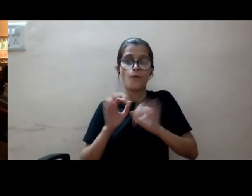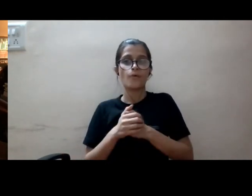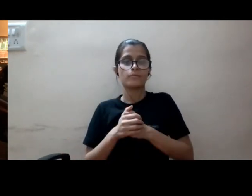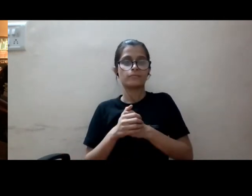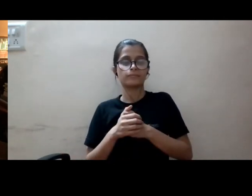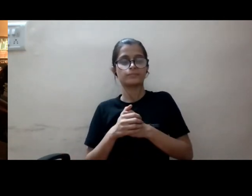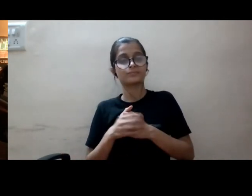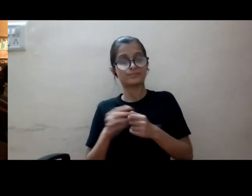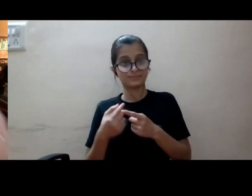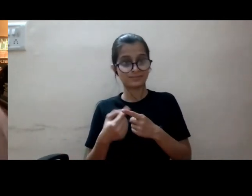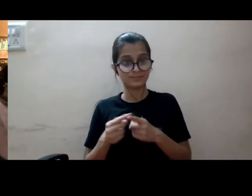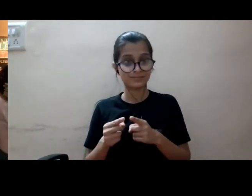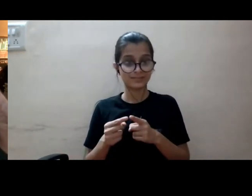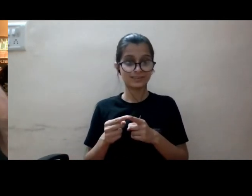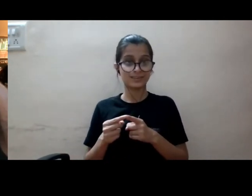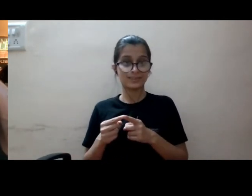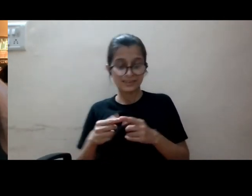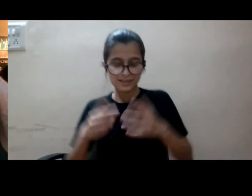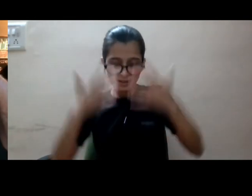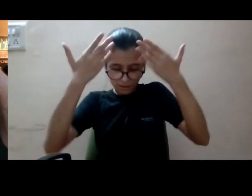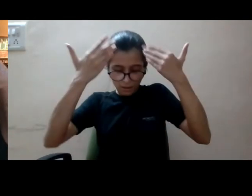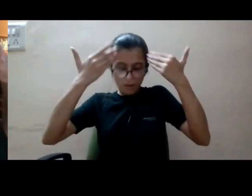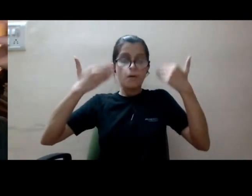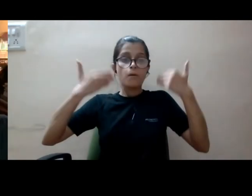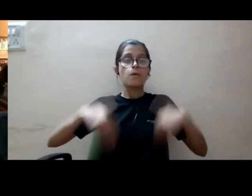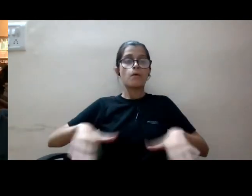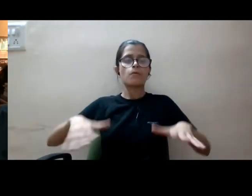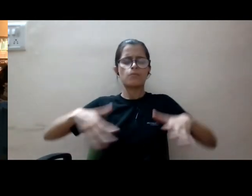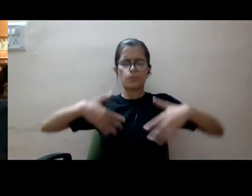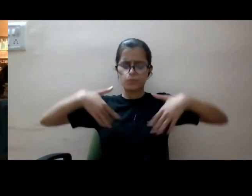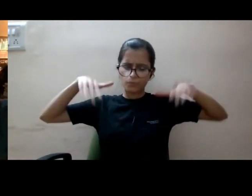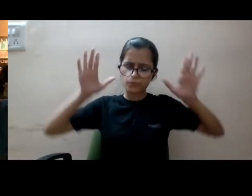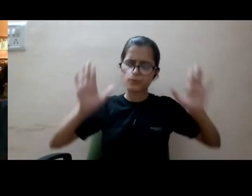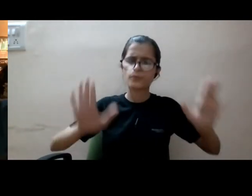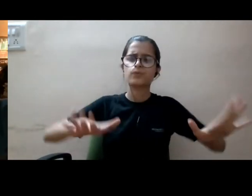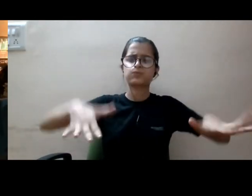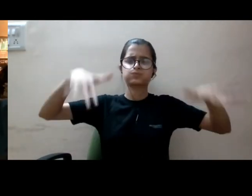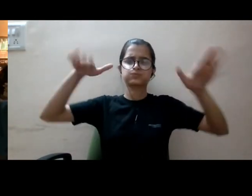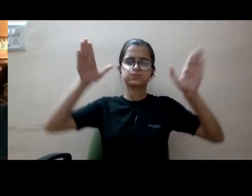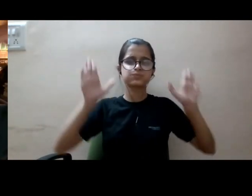And the body, when you're flying through space,